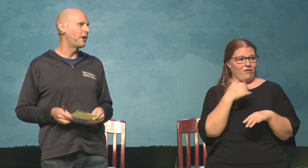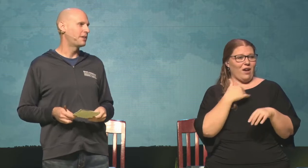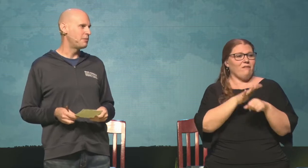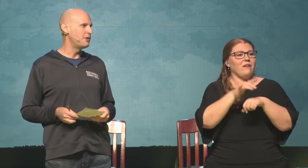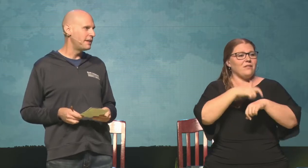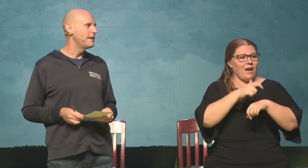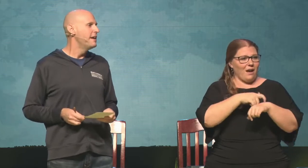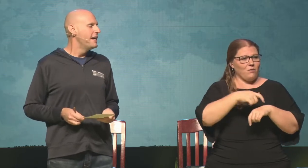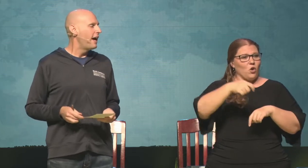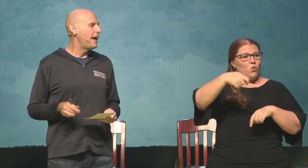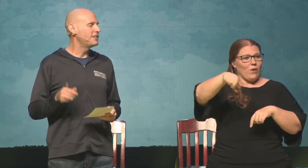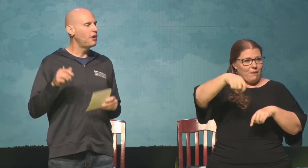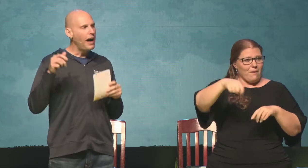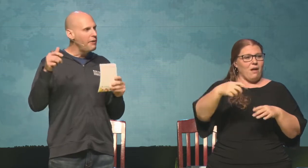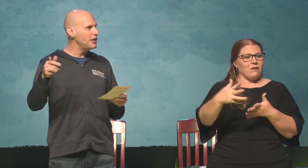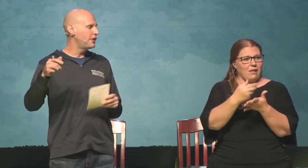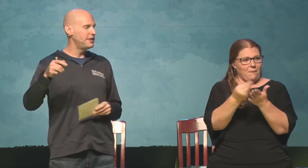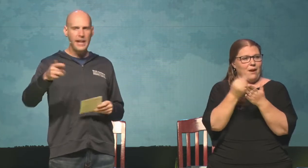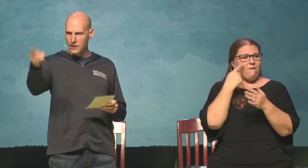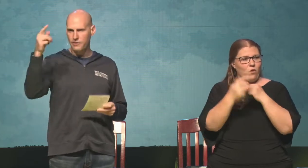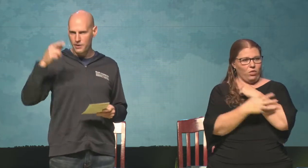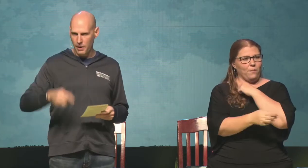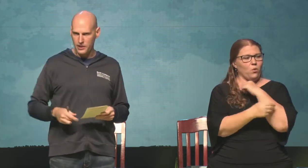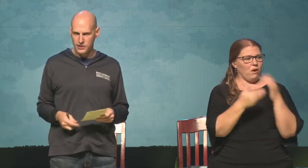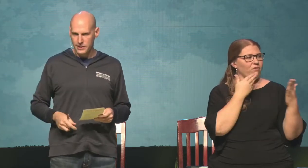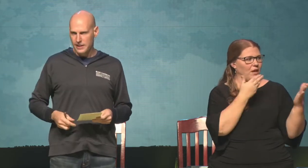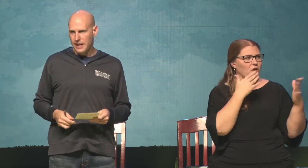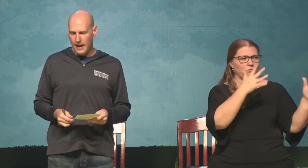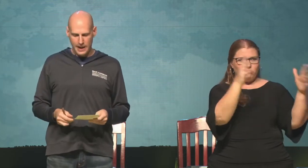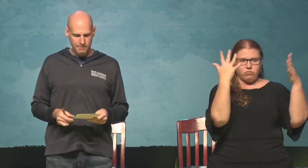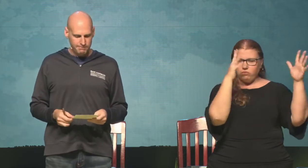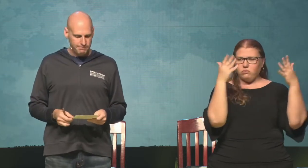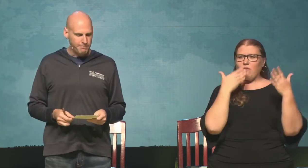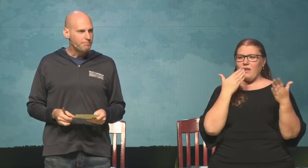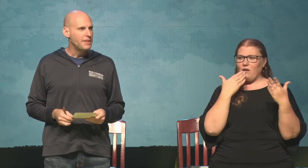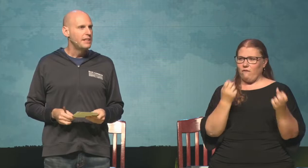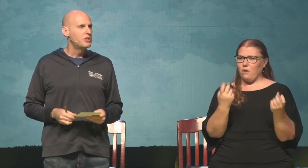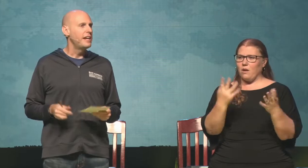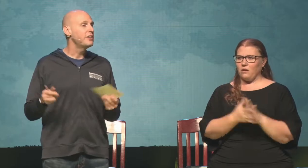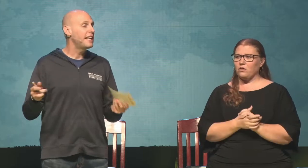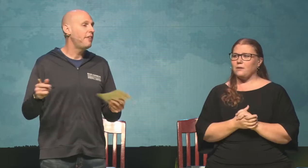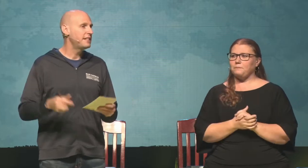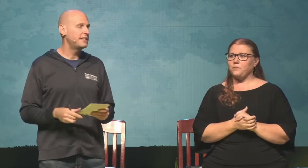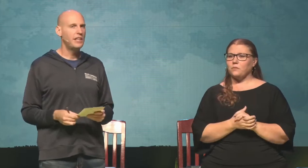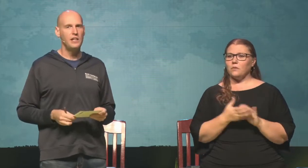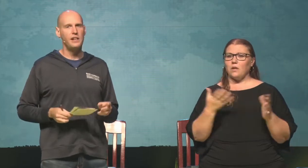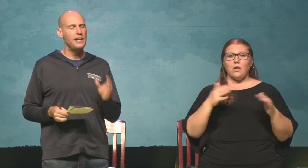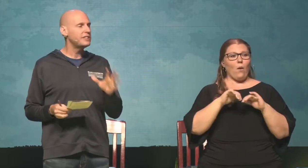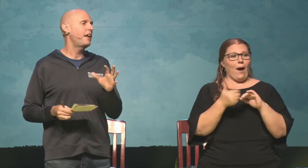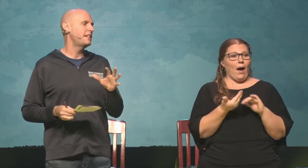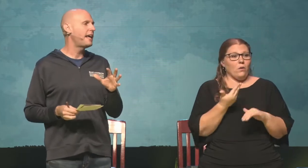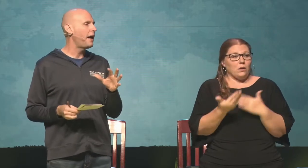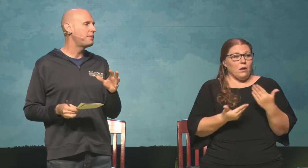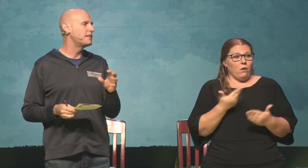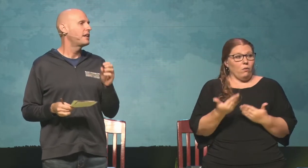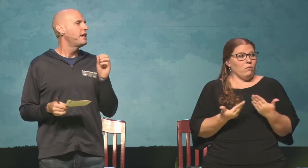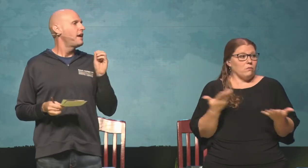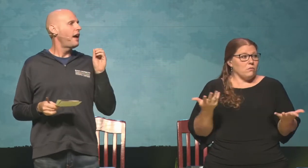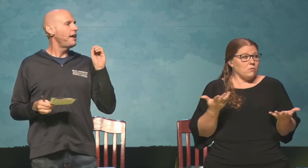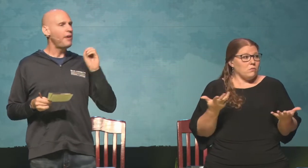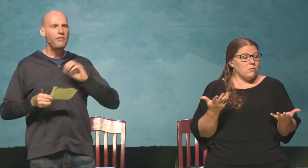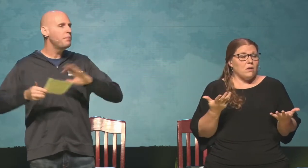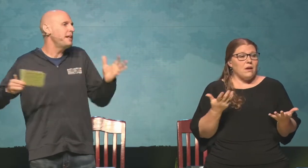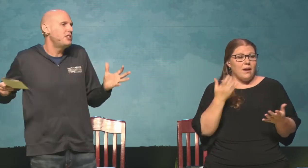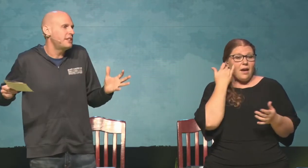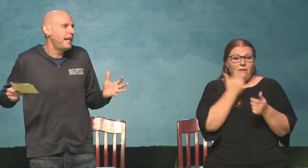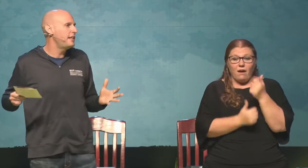poor in our community. And so I would encourage, thank you very much. So here's how this happens.